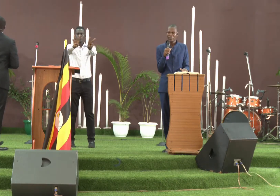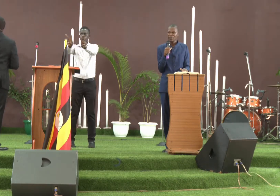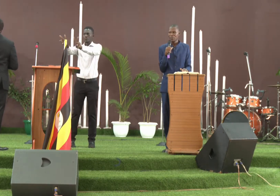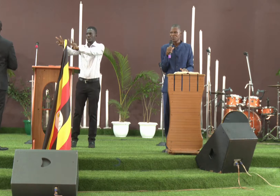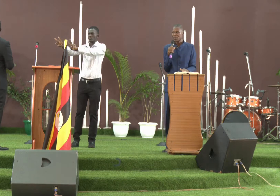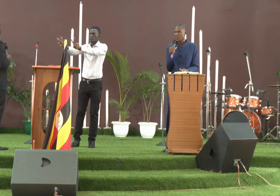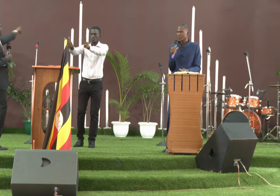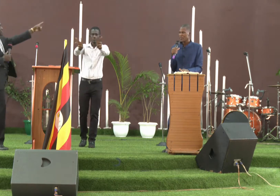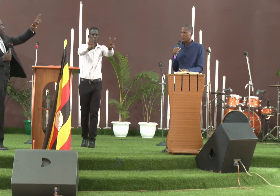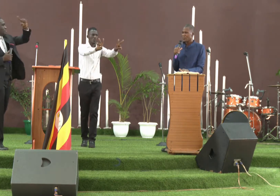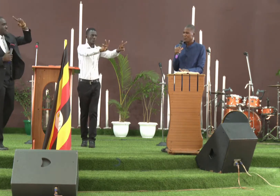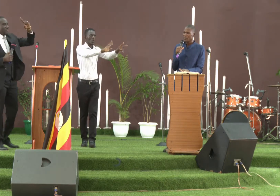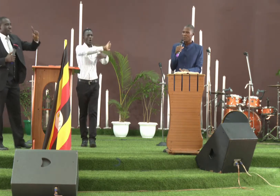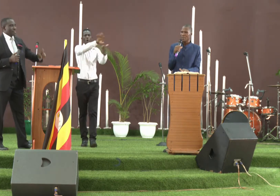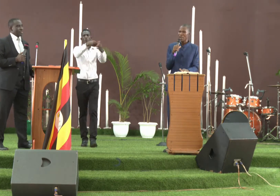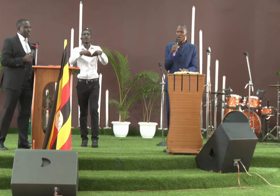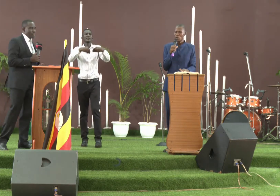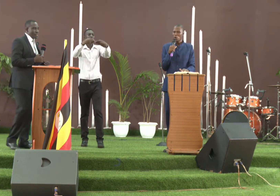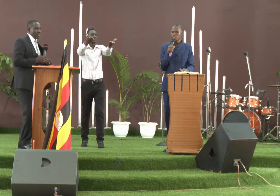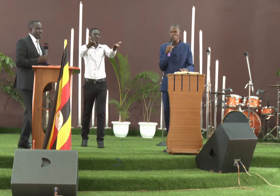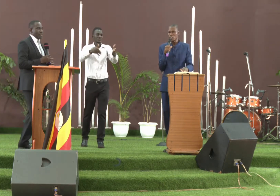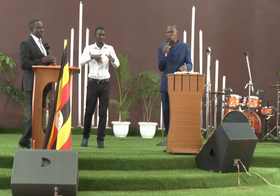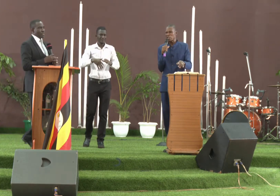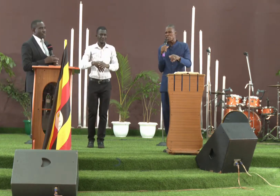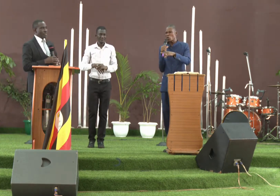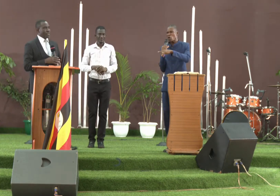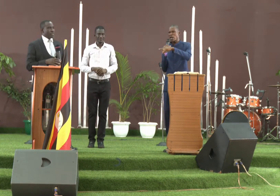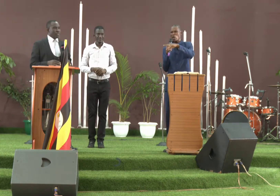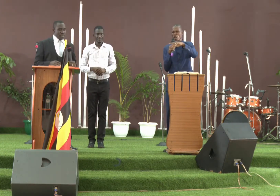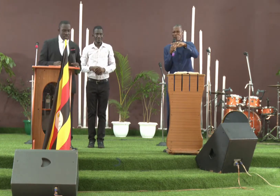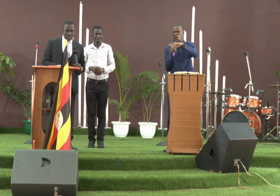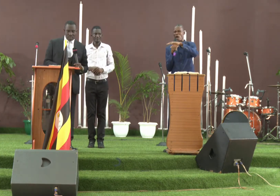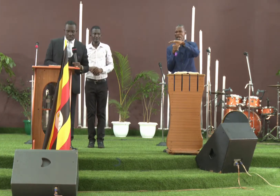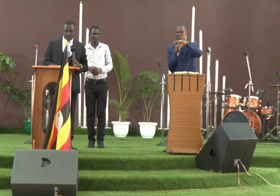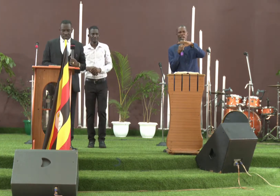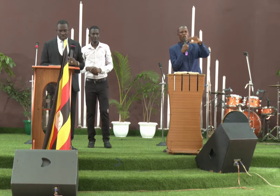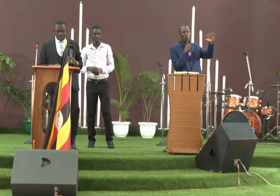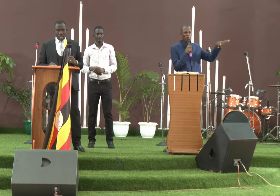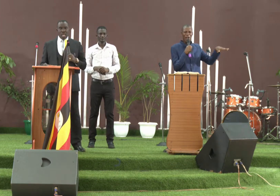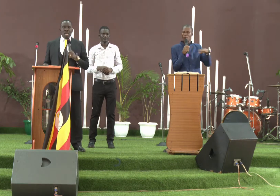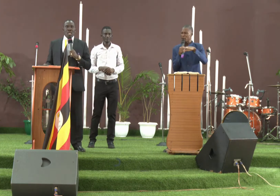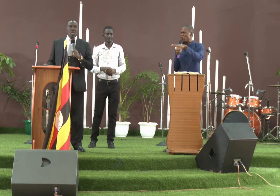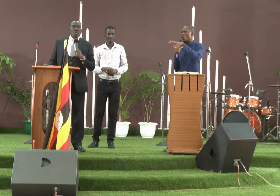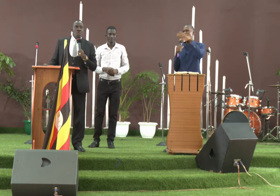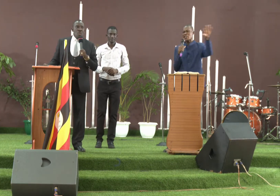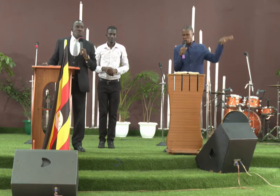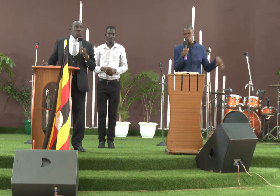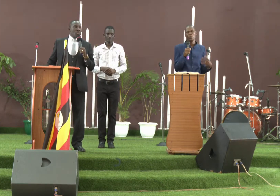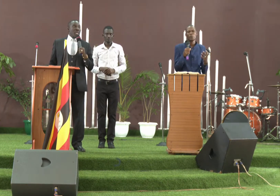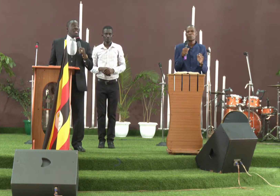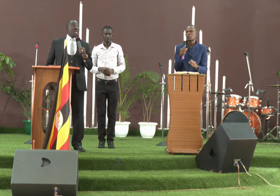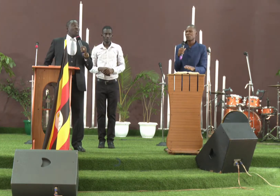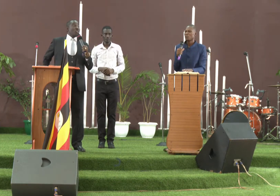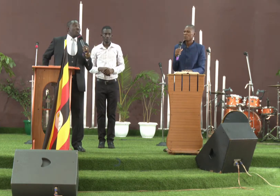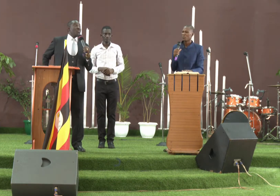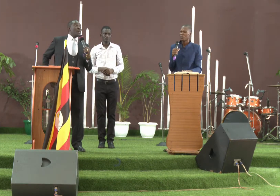gakoma awo nkuwaddeyo. And God tells him, please look around wherever your eyes can look. I've given all that to you.